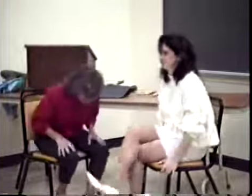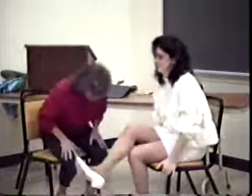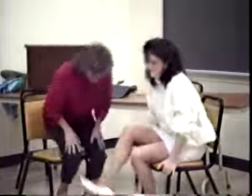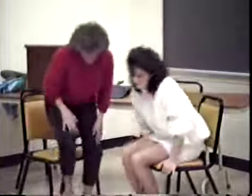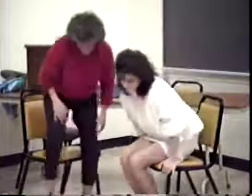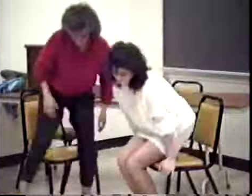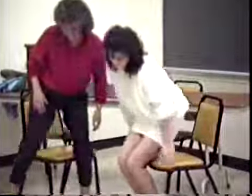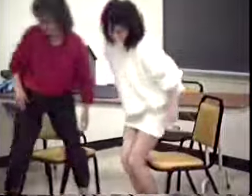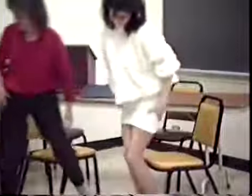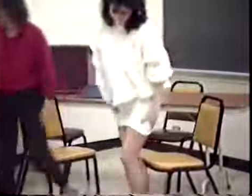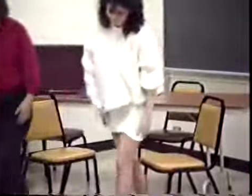Okay, very good, very good.